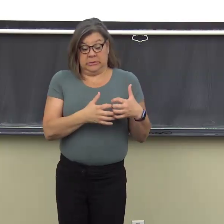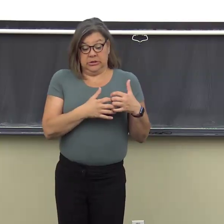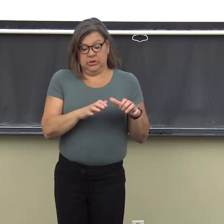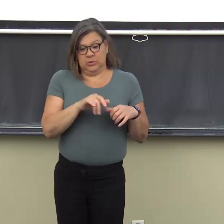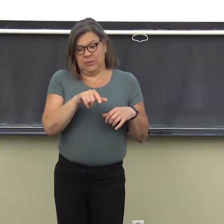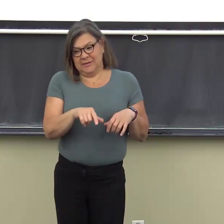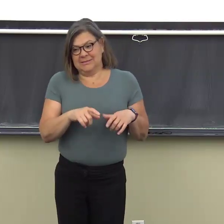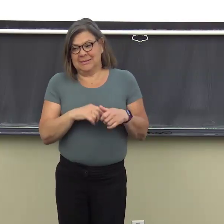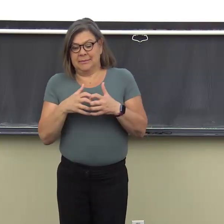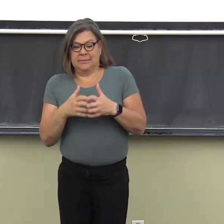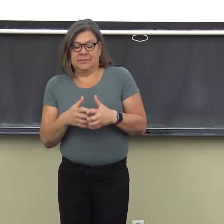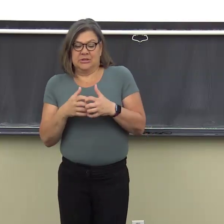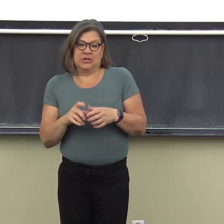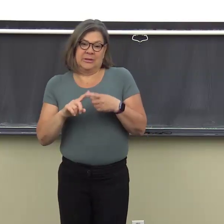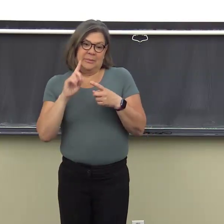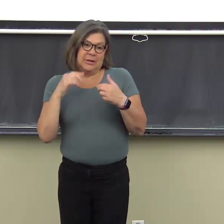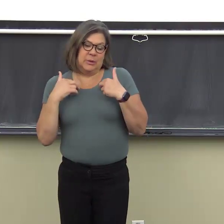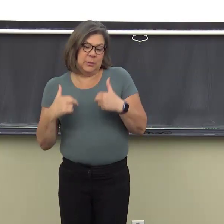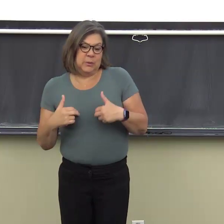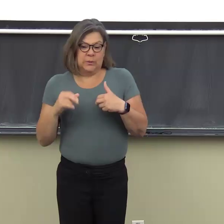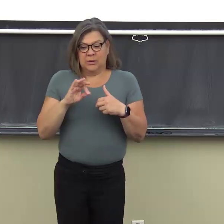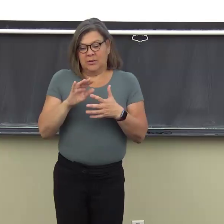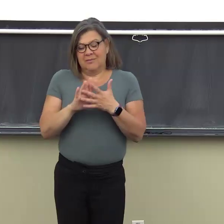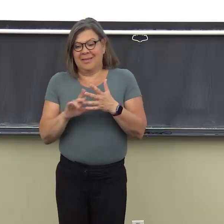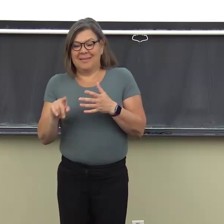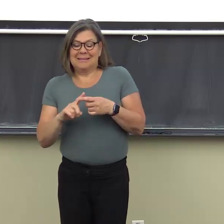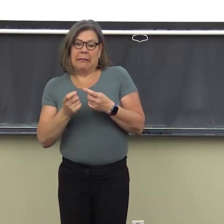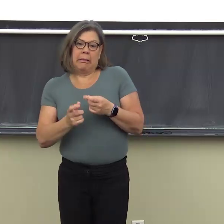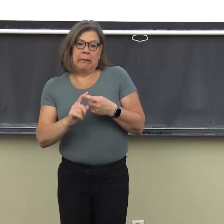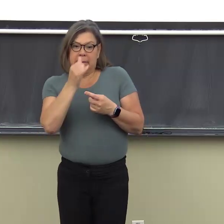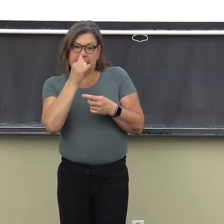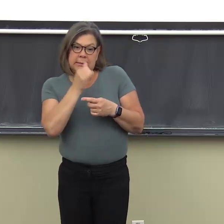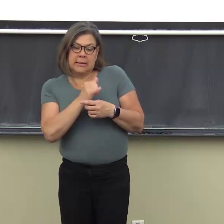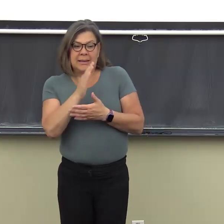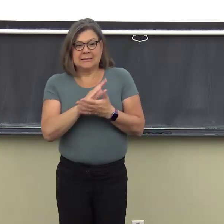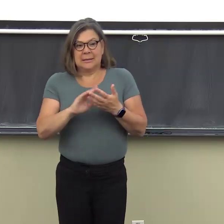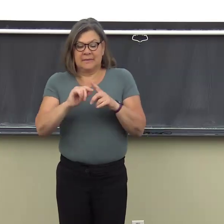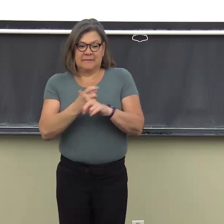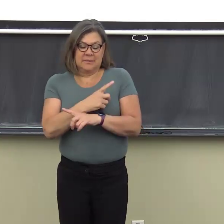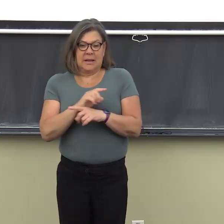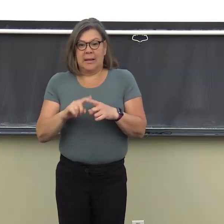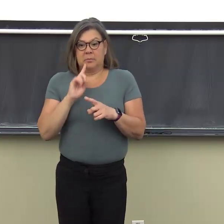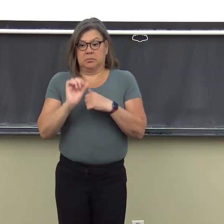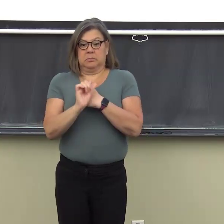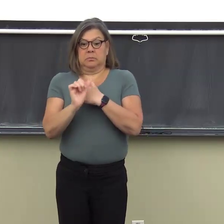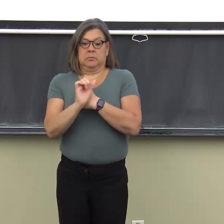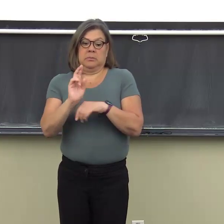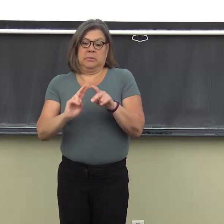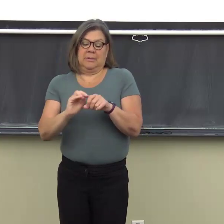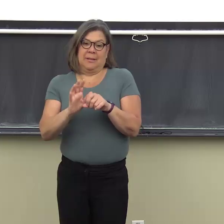can a machine be a human? Like, this is a little bit silly in some of its variants, and then dangerous because people in